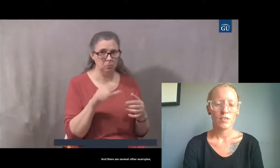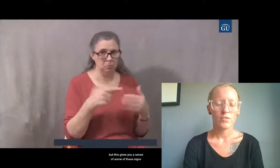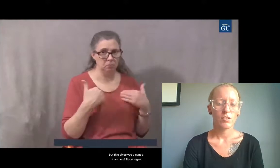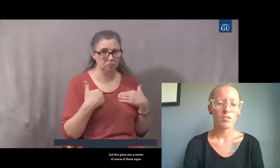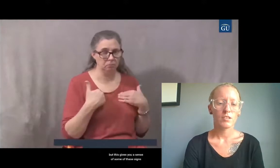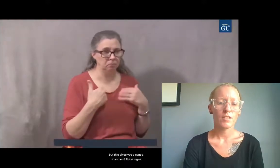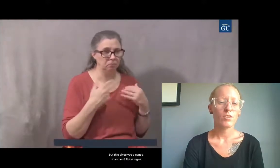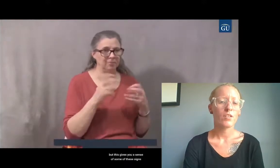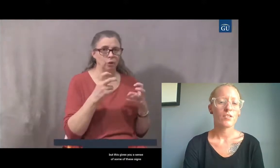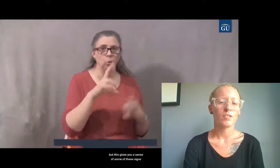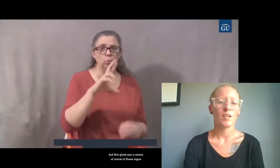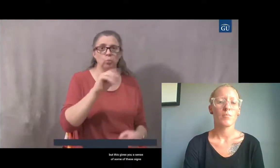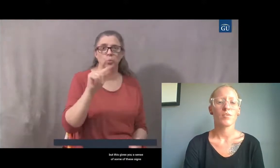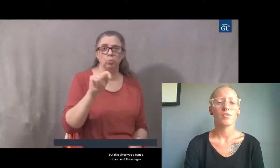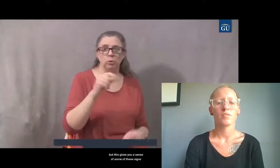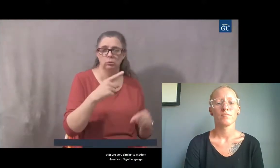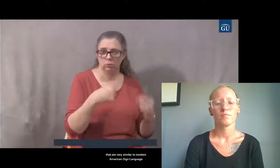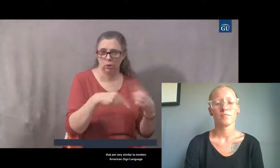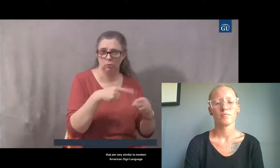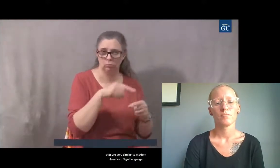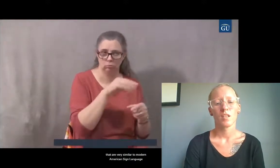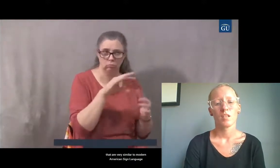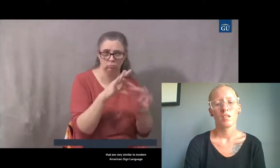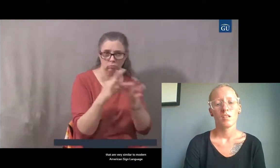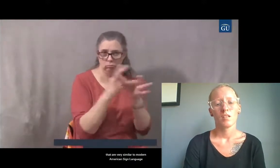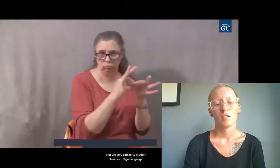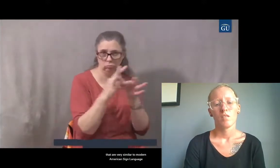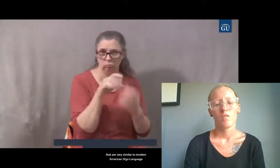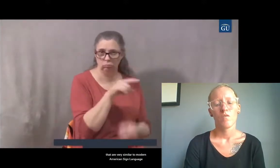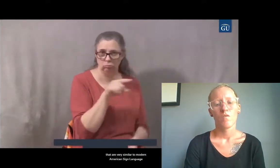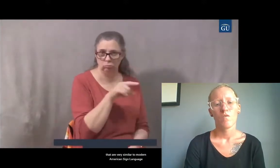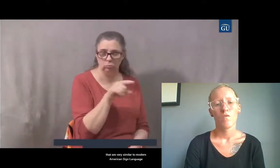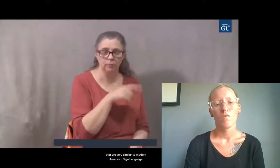There are several other examples